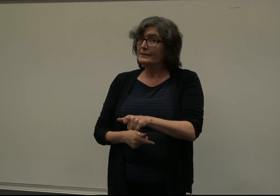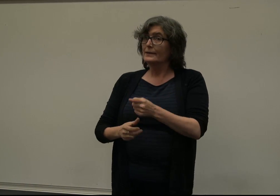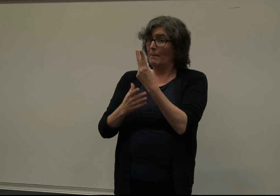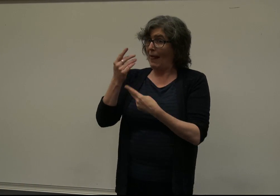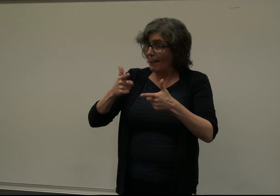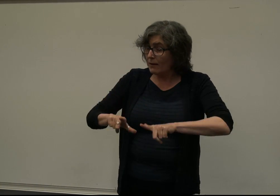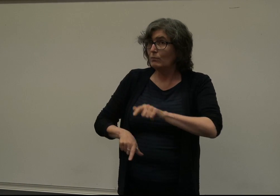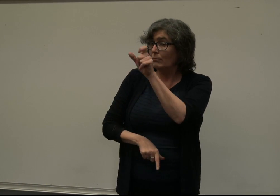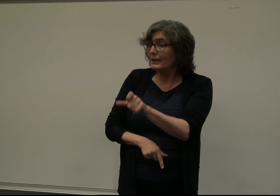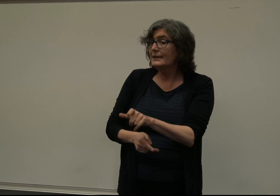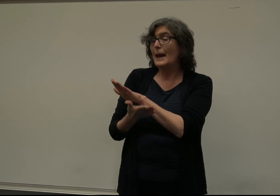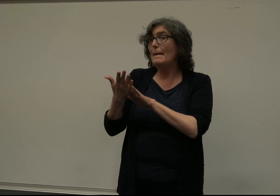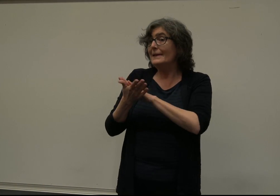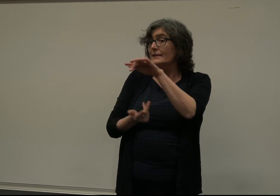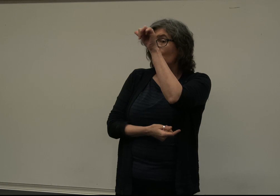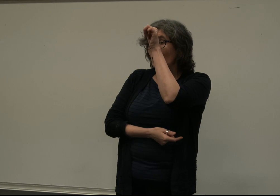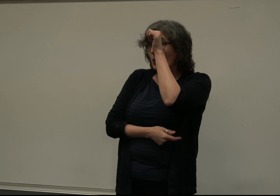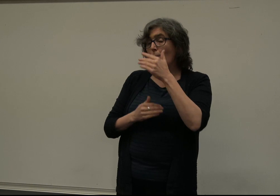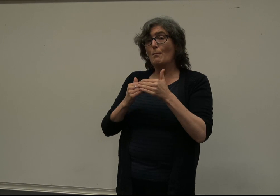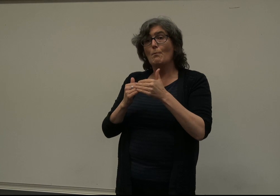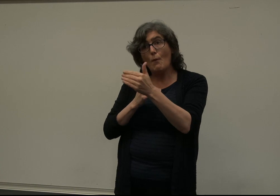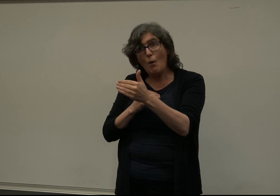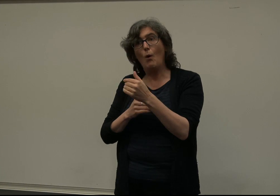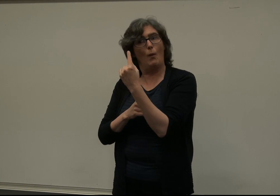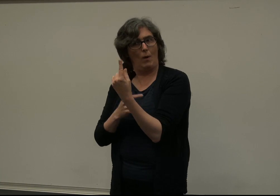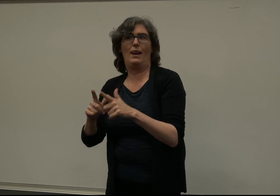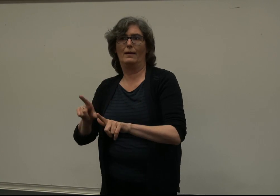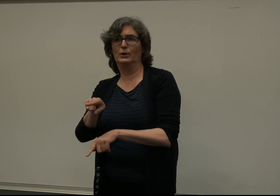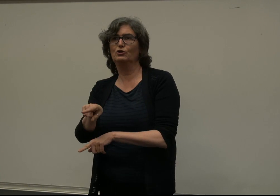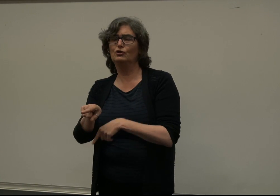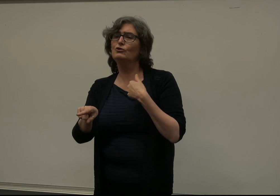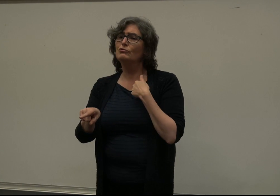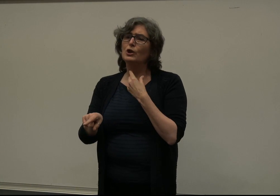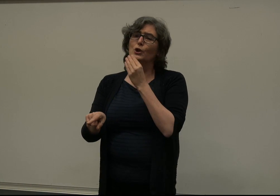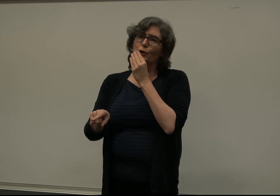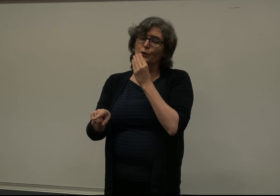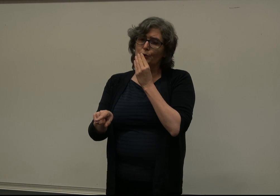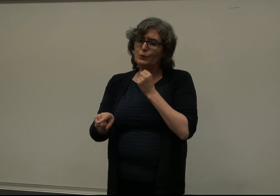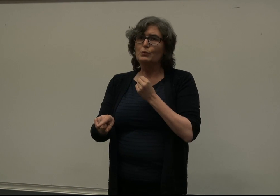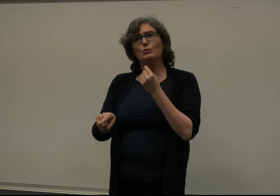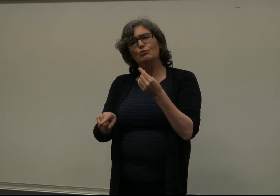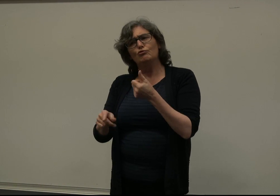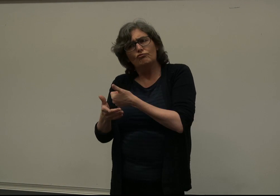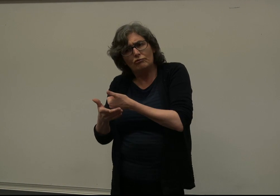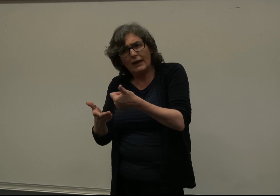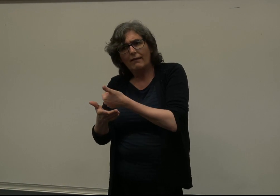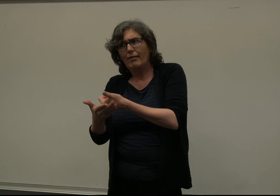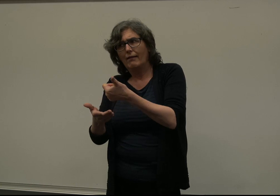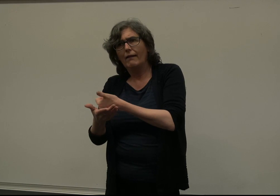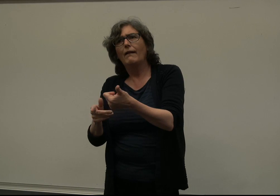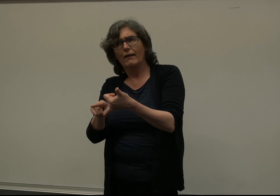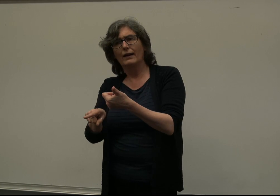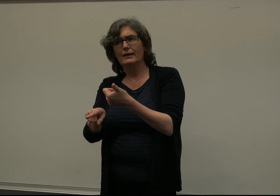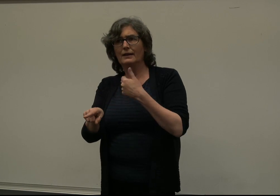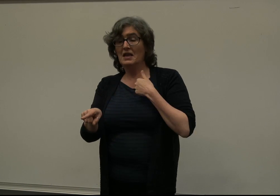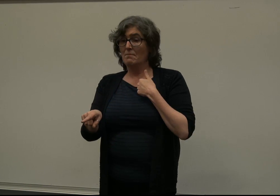or more languages, and uses them on a regular basis. Not necessarily to the same level. So